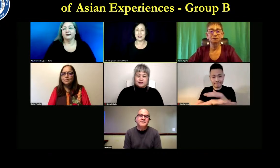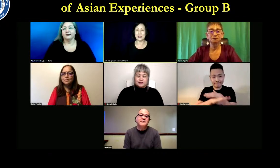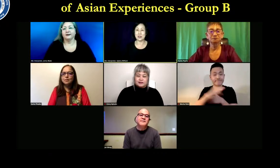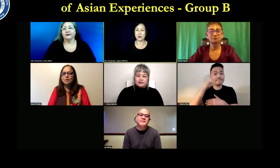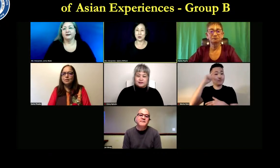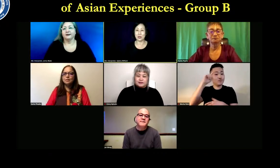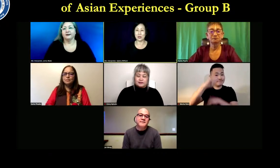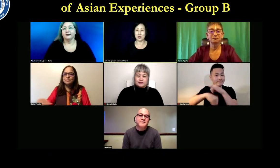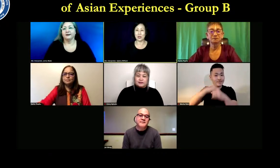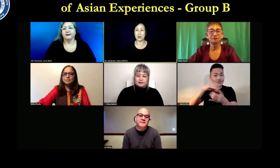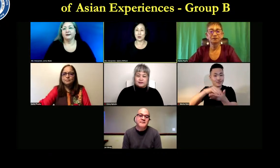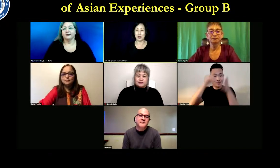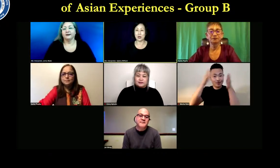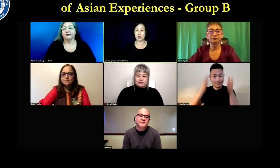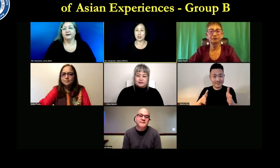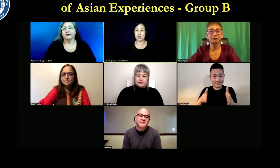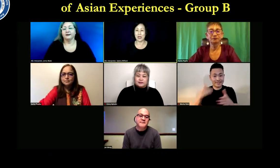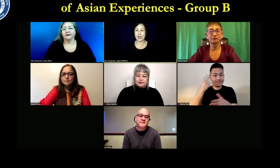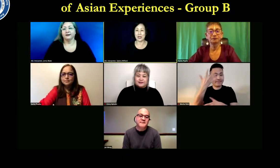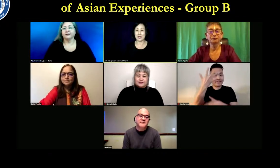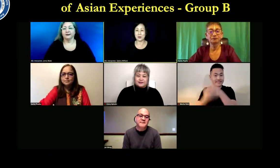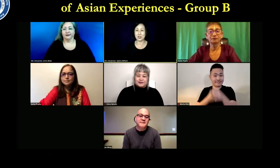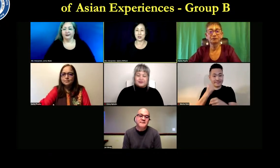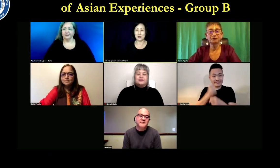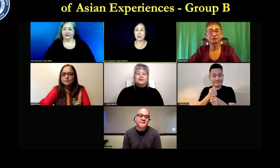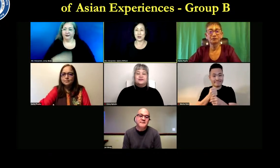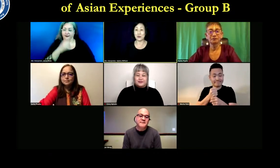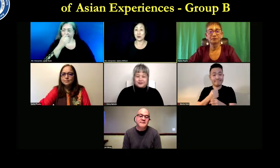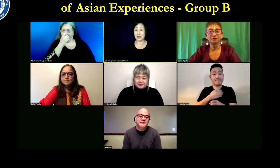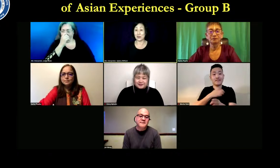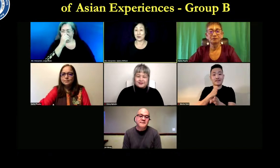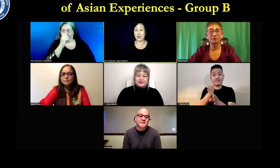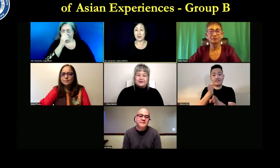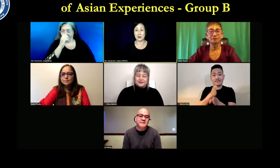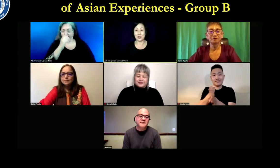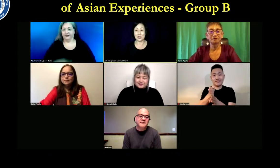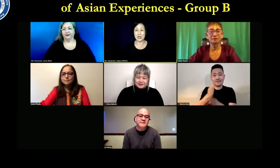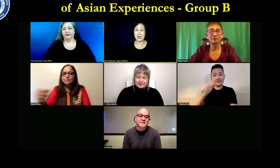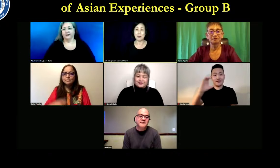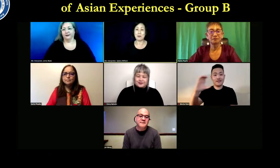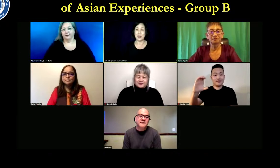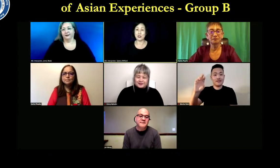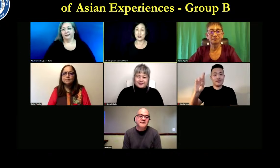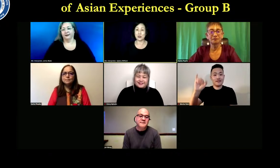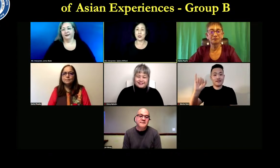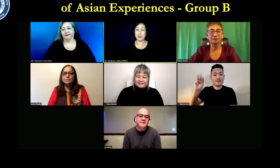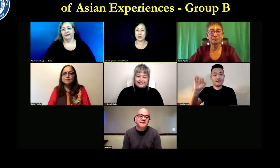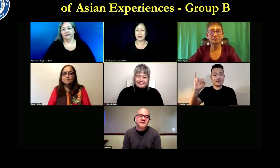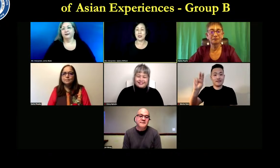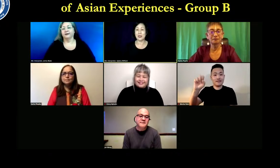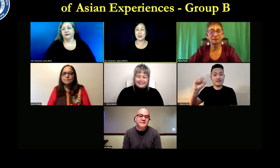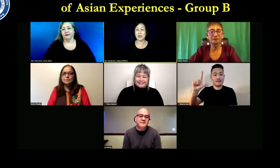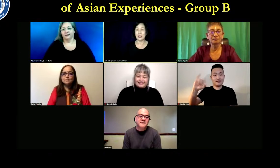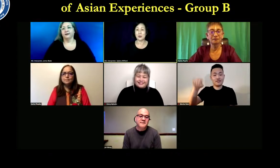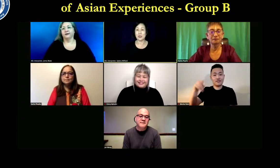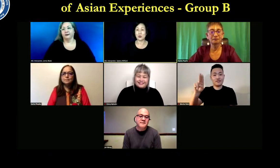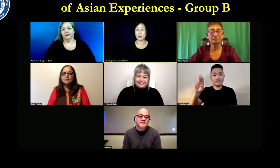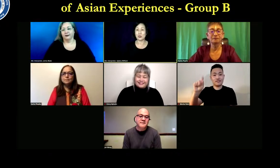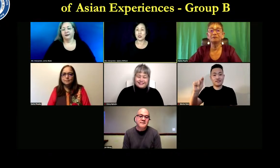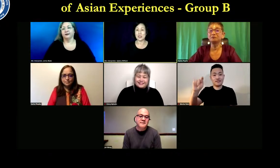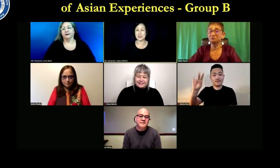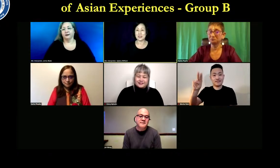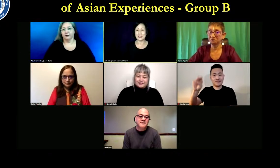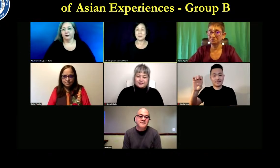I first attended Ohlone College, and I was a student there for actually 5 years. My major